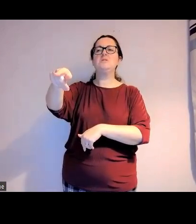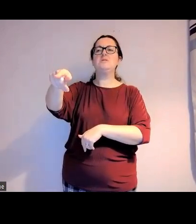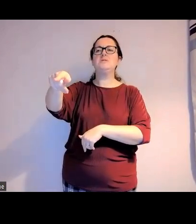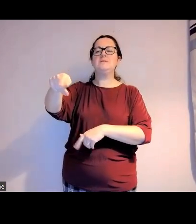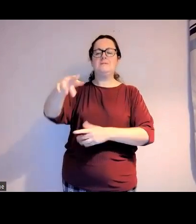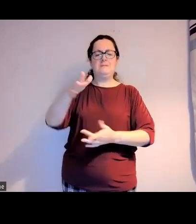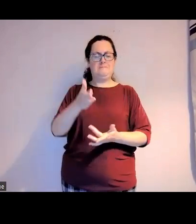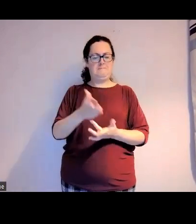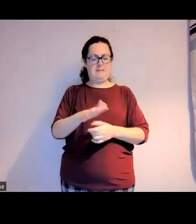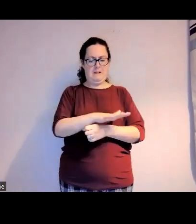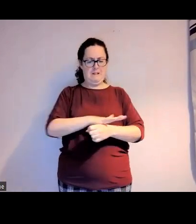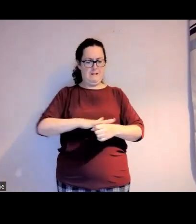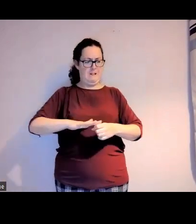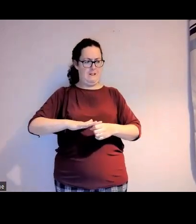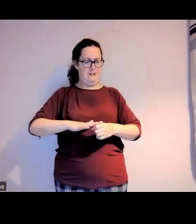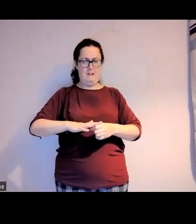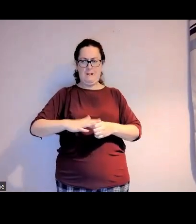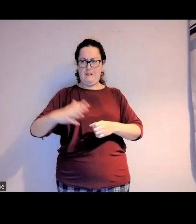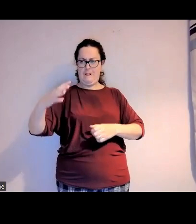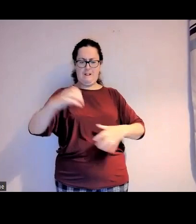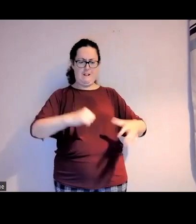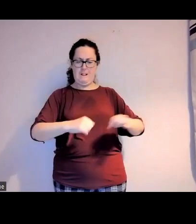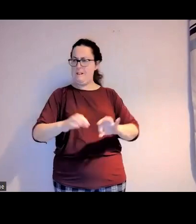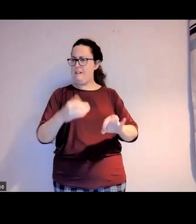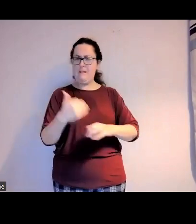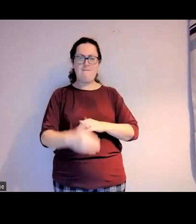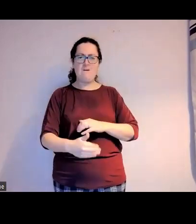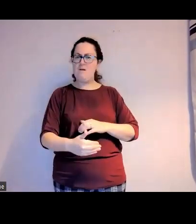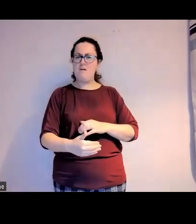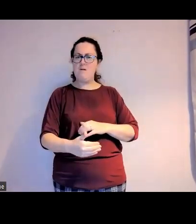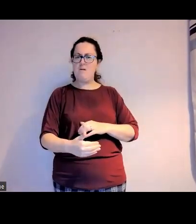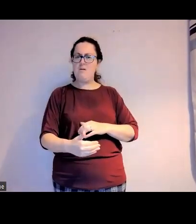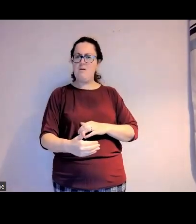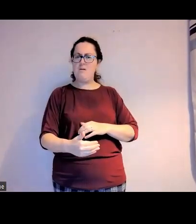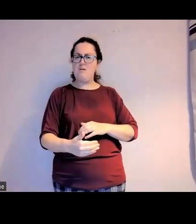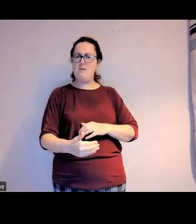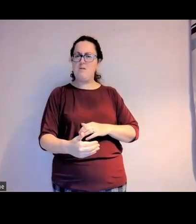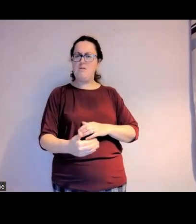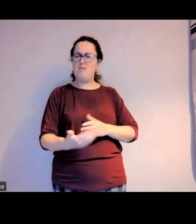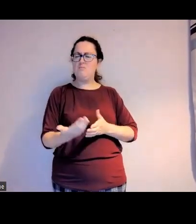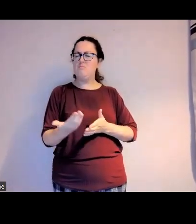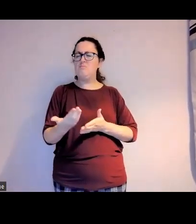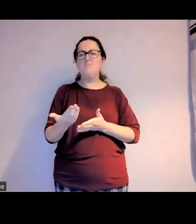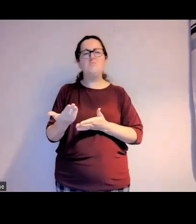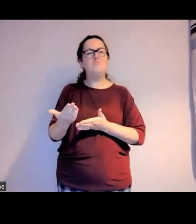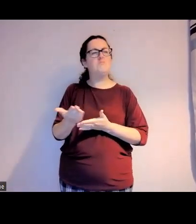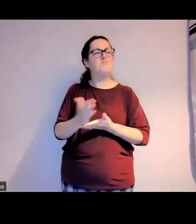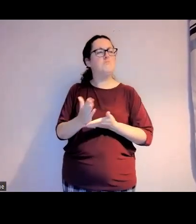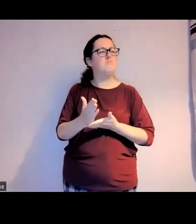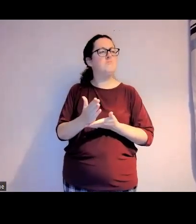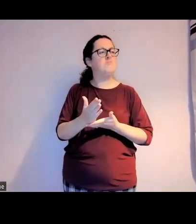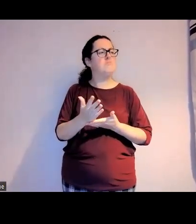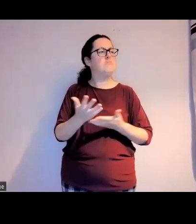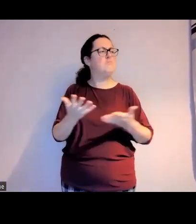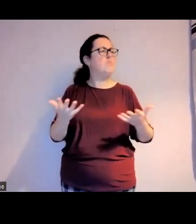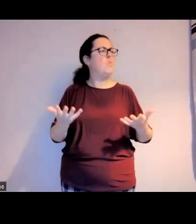has never been taken, and we never really sure where we are, not